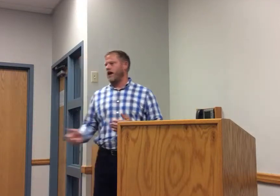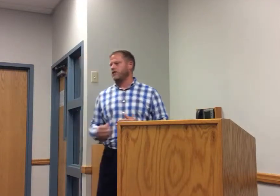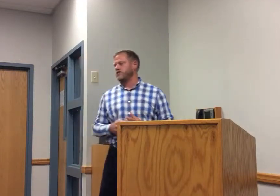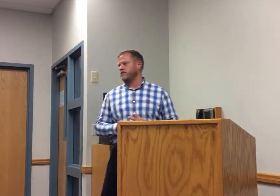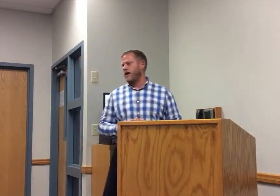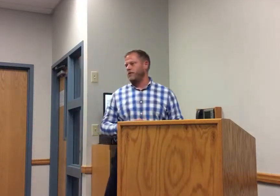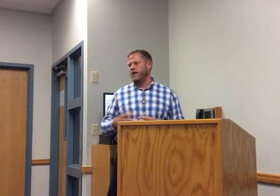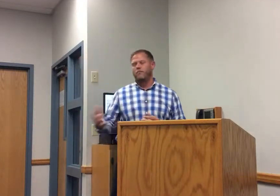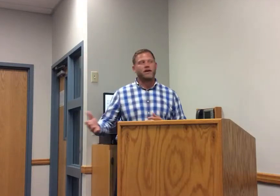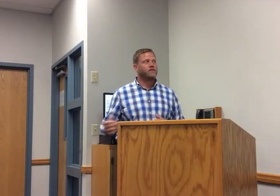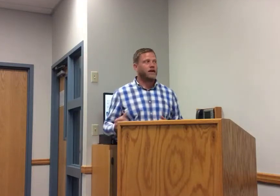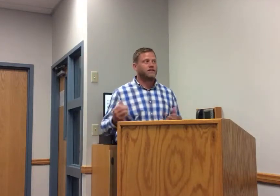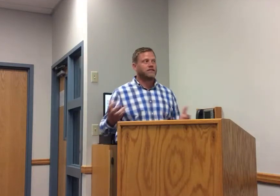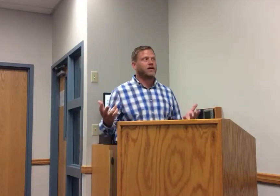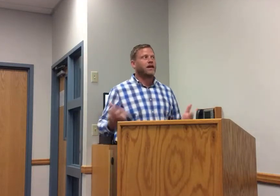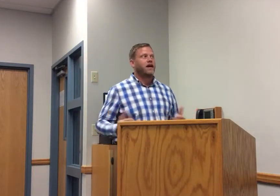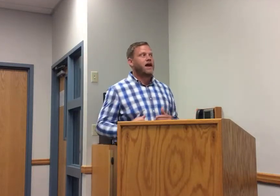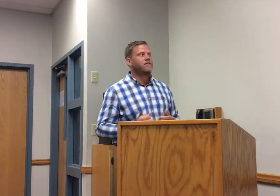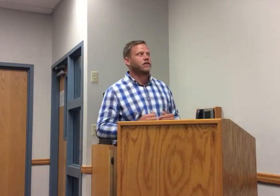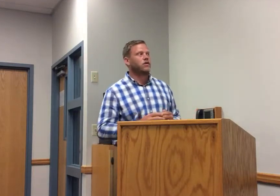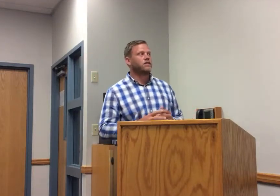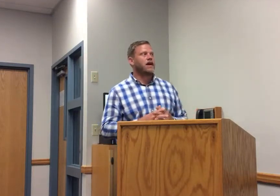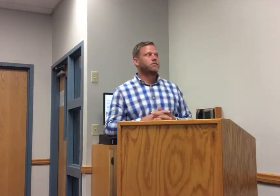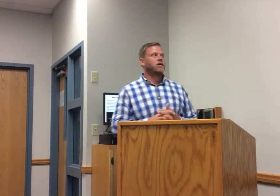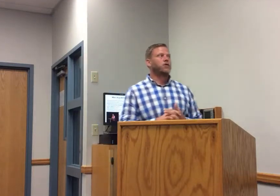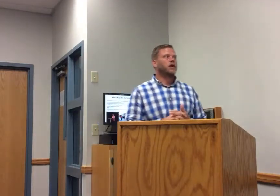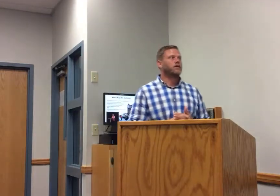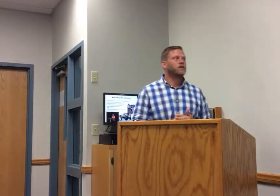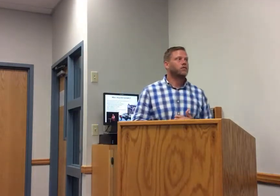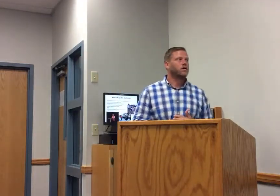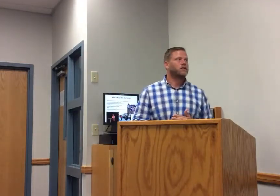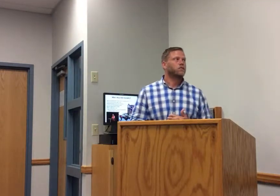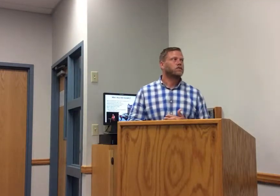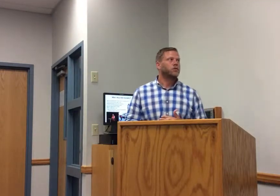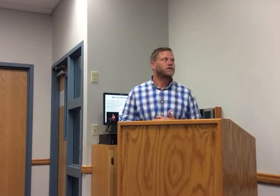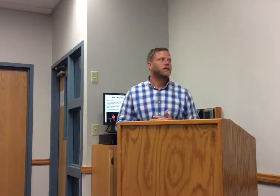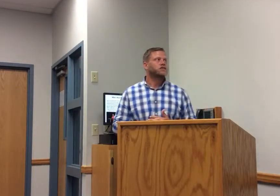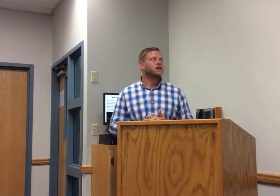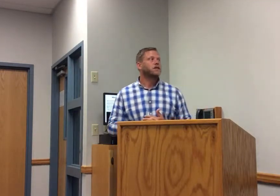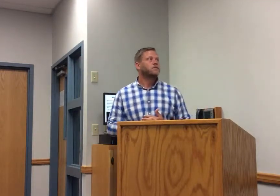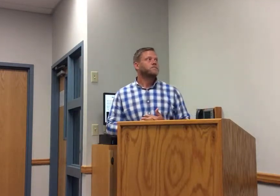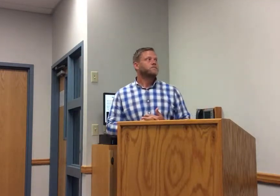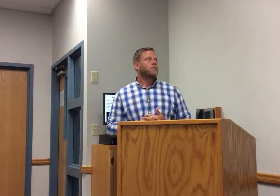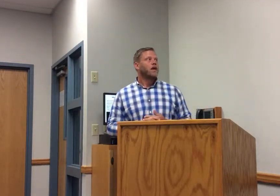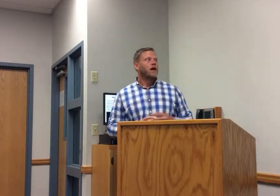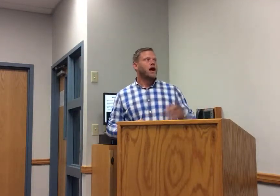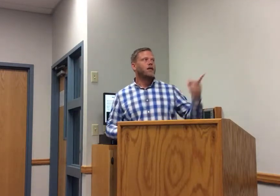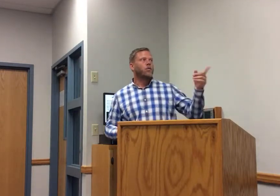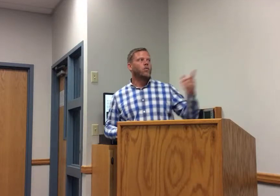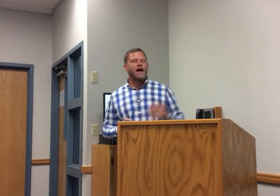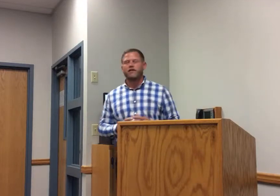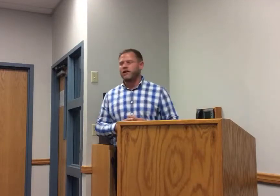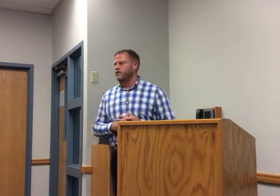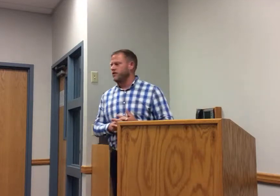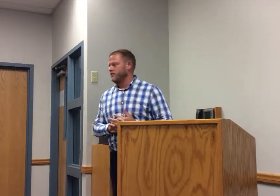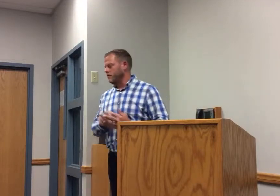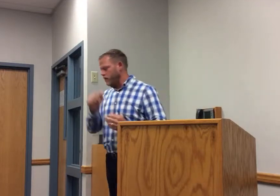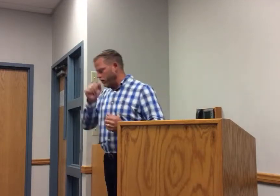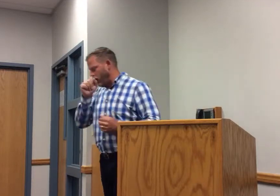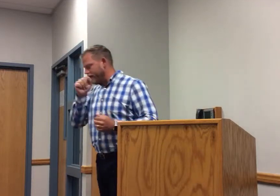war in Iraq just wrapping up in Afghanistan, having those guys be a part of it was pretty touching.